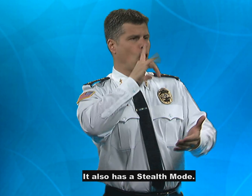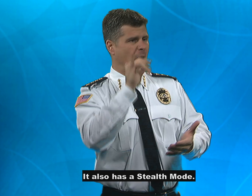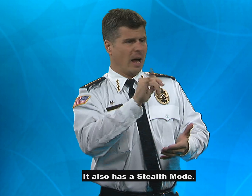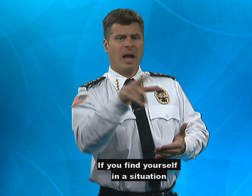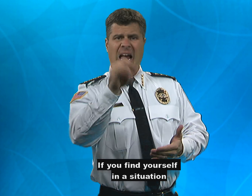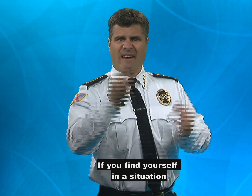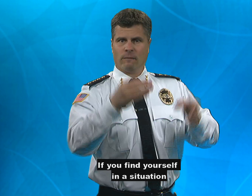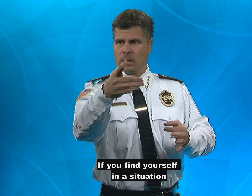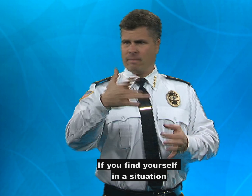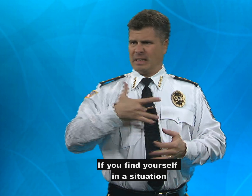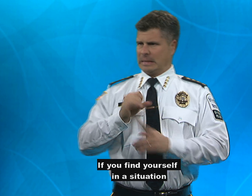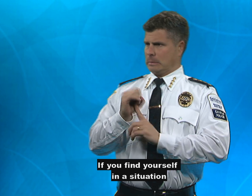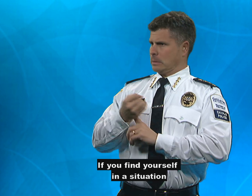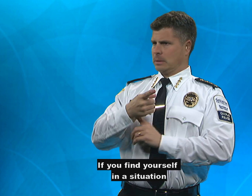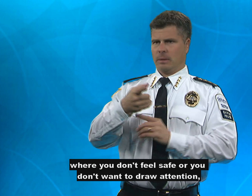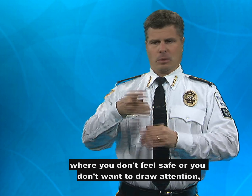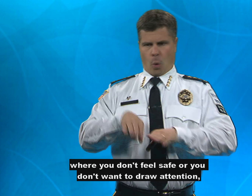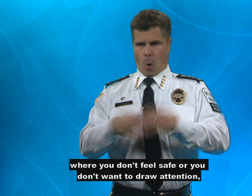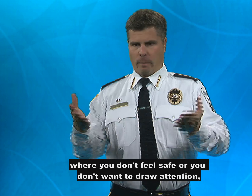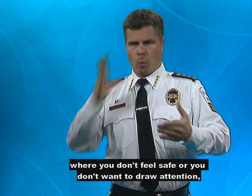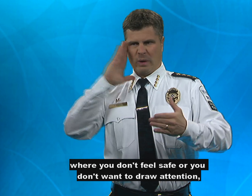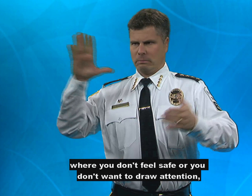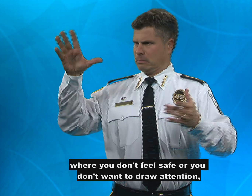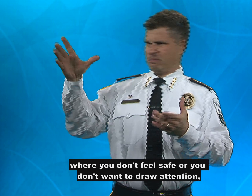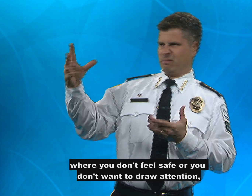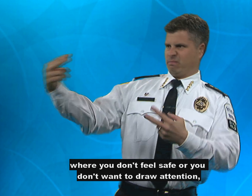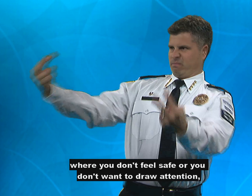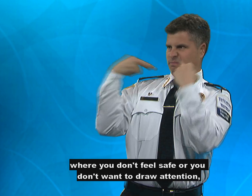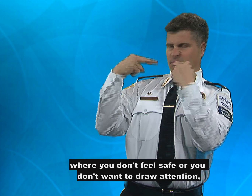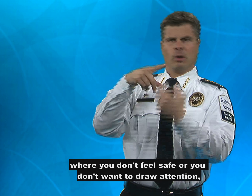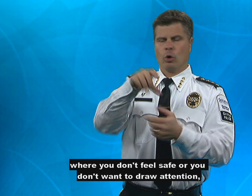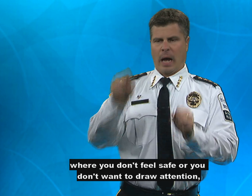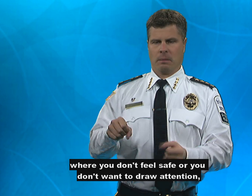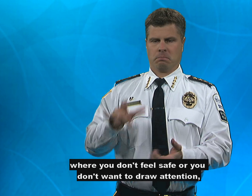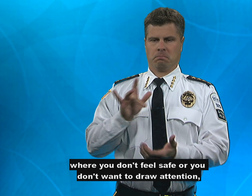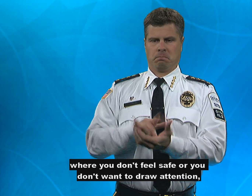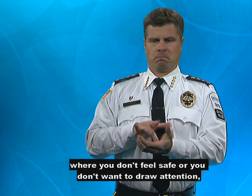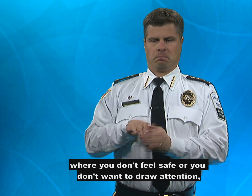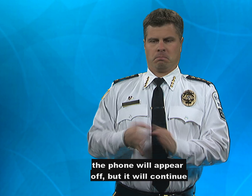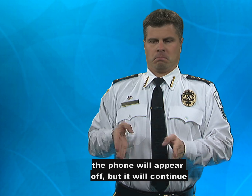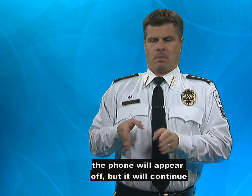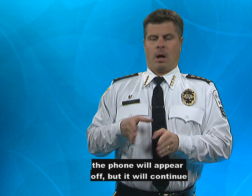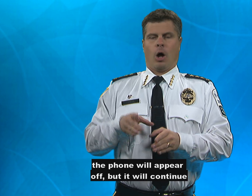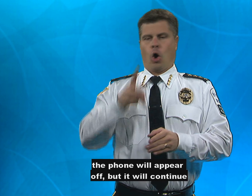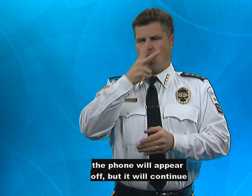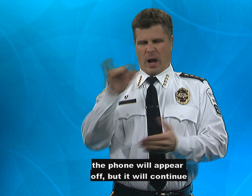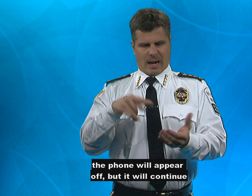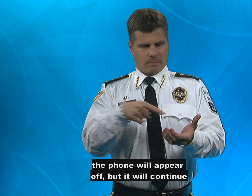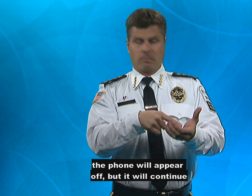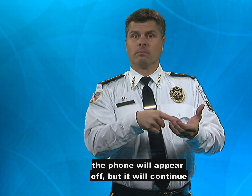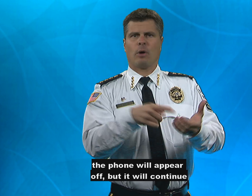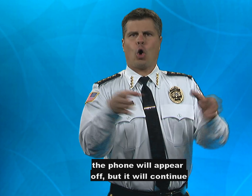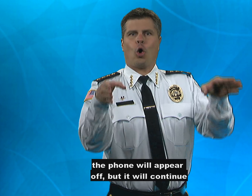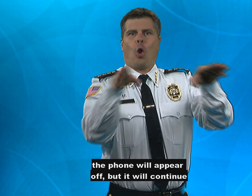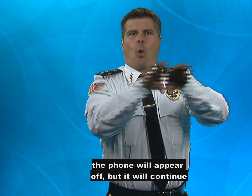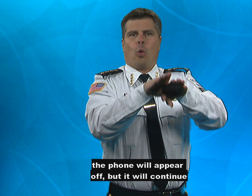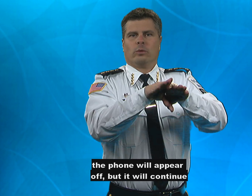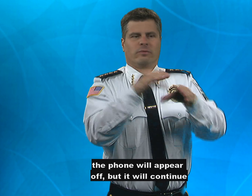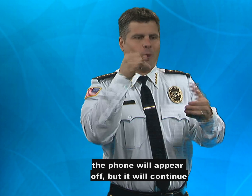If you find yourself in a situation where you don't feel safe or you don't want to draw attention, the phone will appear off, but it will continue to